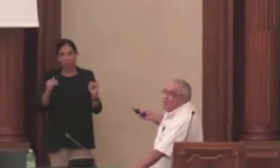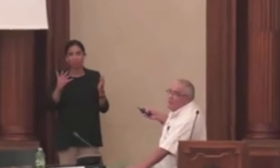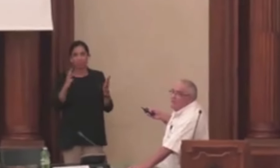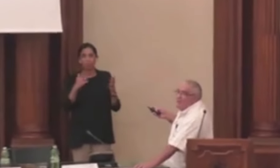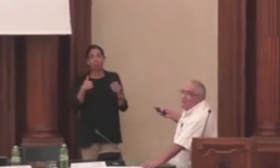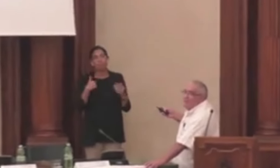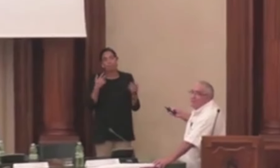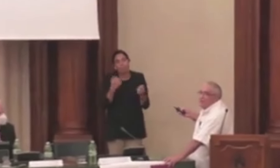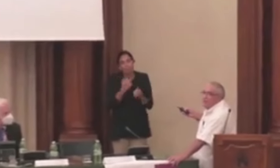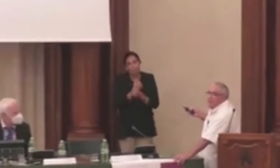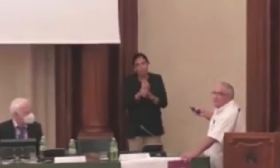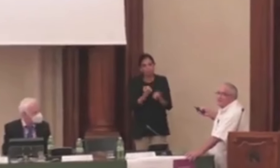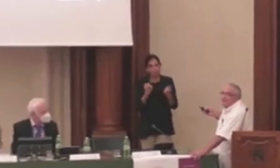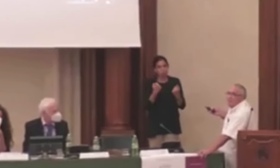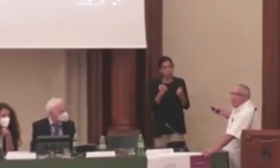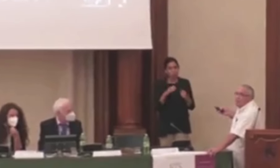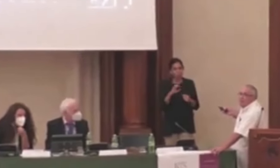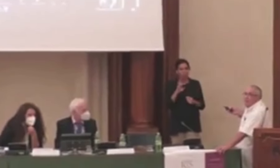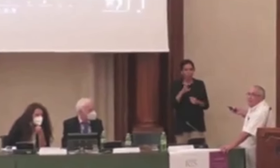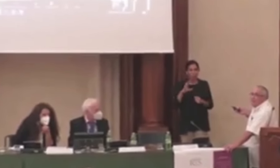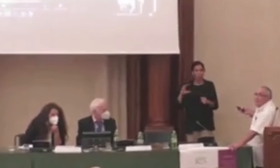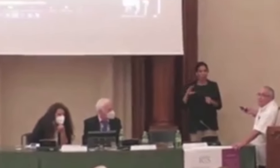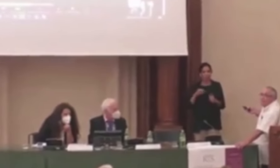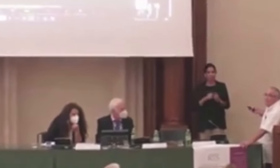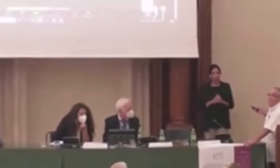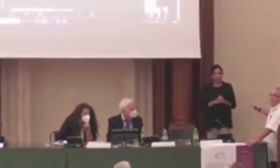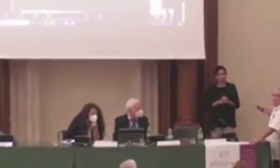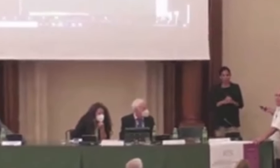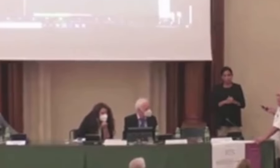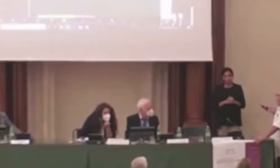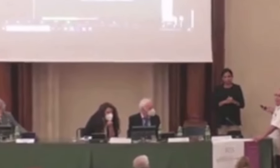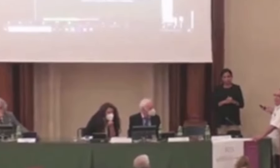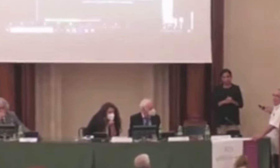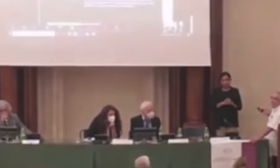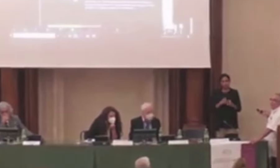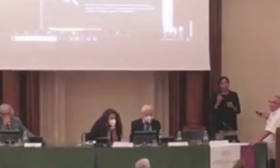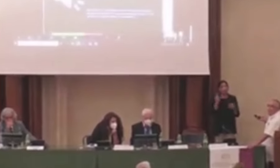though it will be virtually. A big hug from Hector.